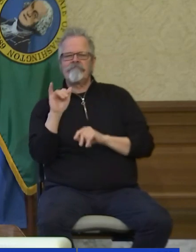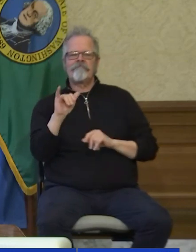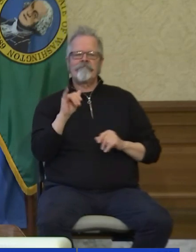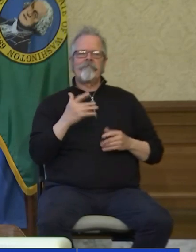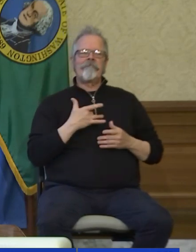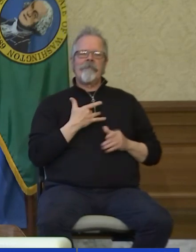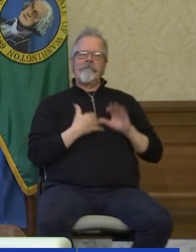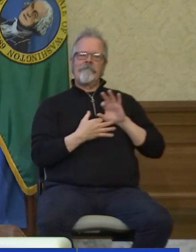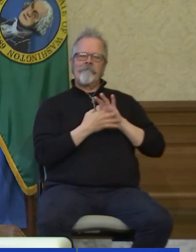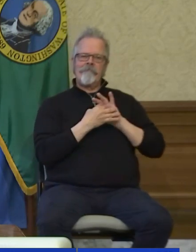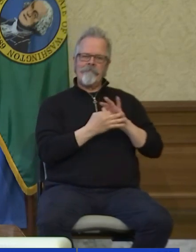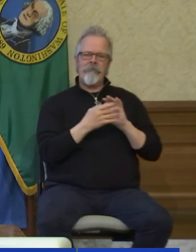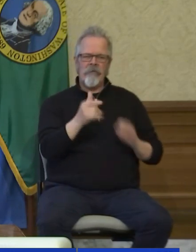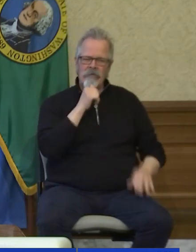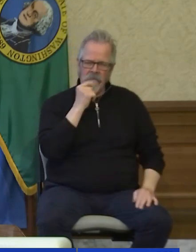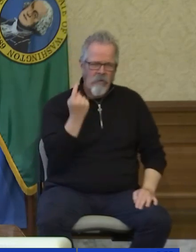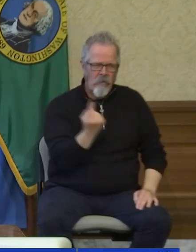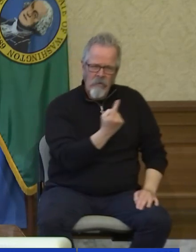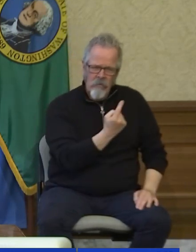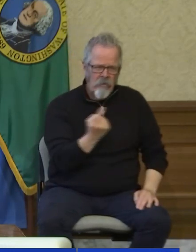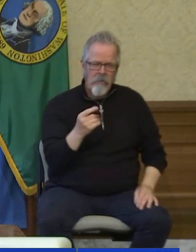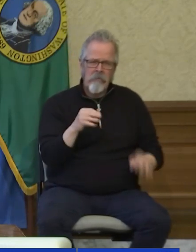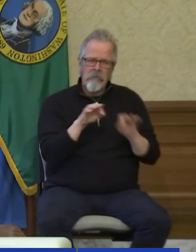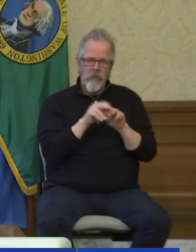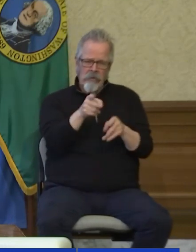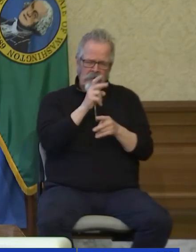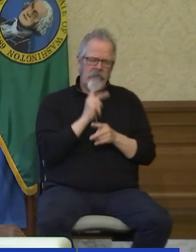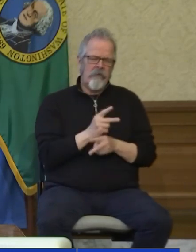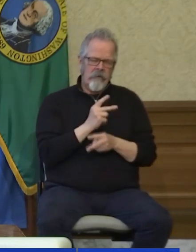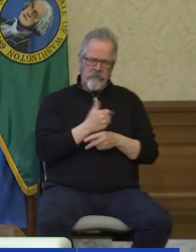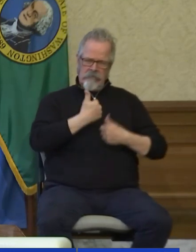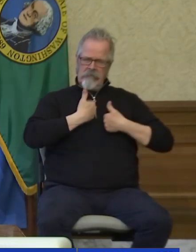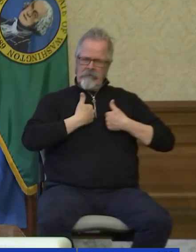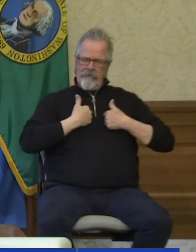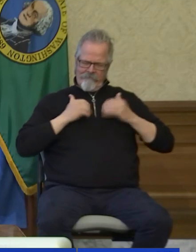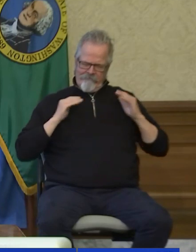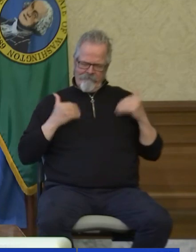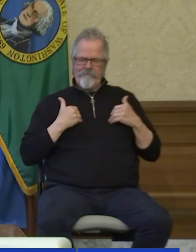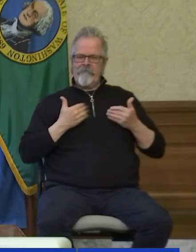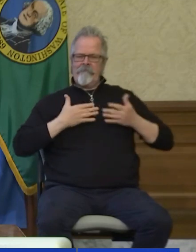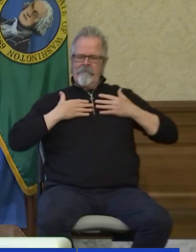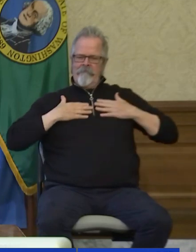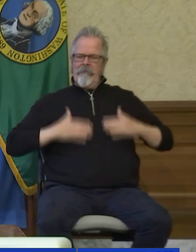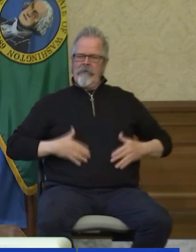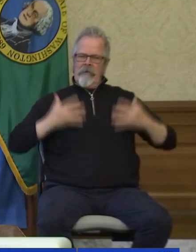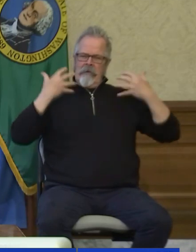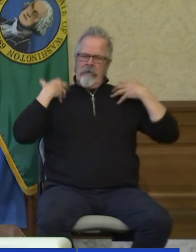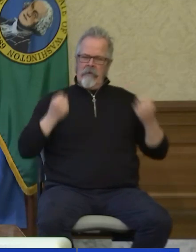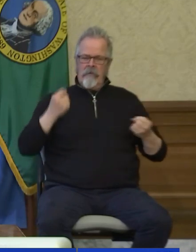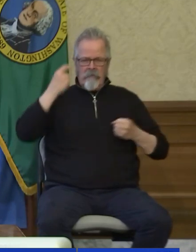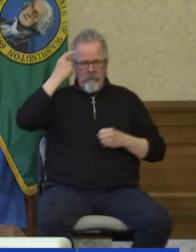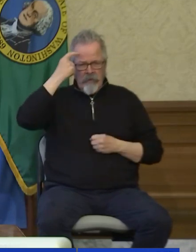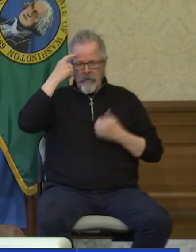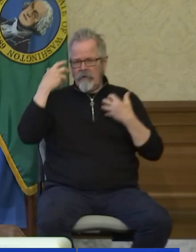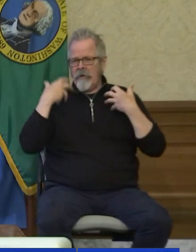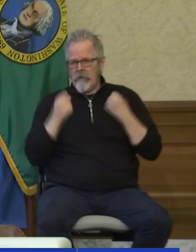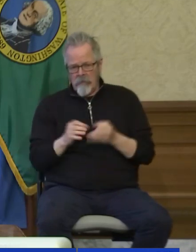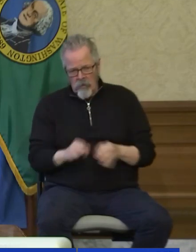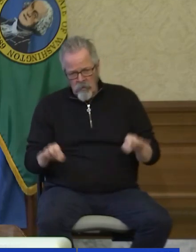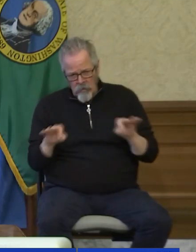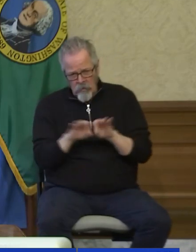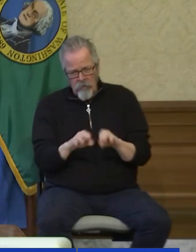Lastly, if you're looking for a way to support our essential workers, you can participate in Lieutenant Governor Cyrus Habib's Washington